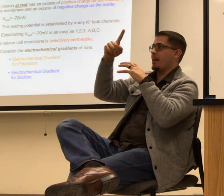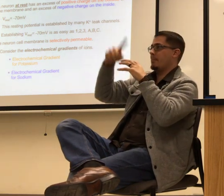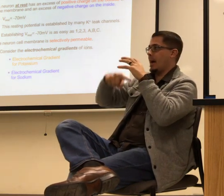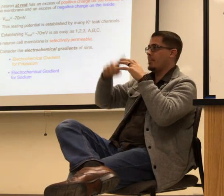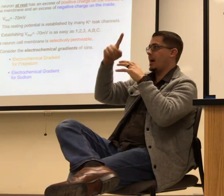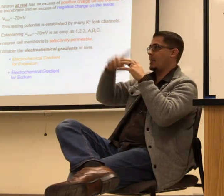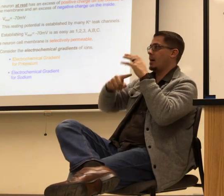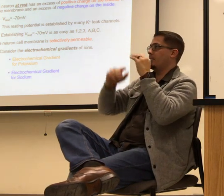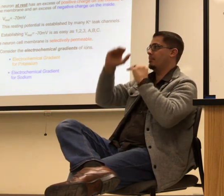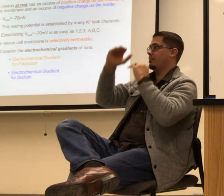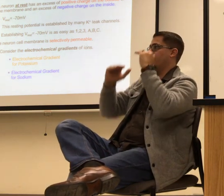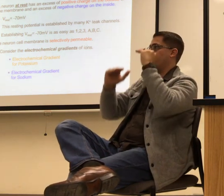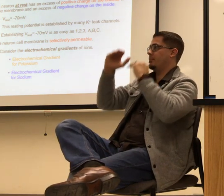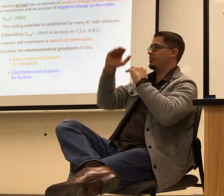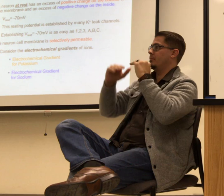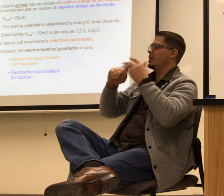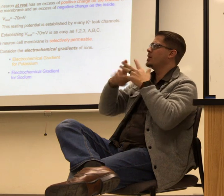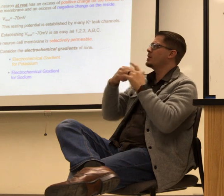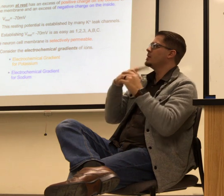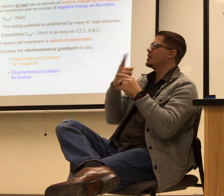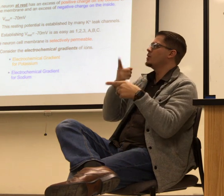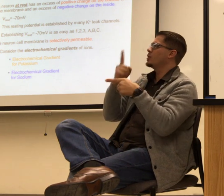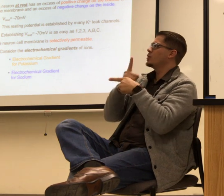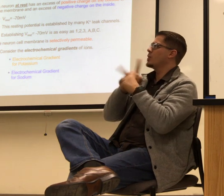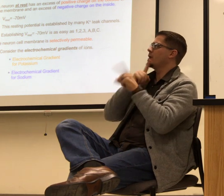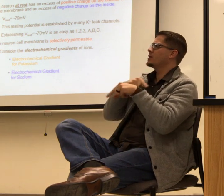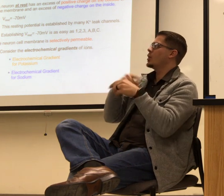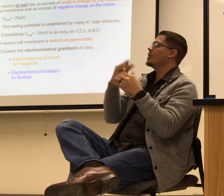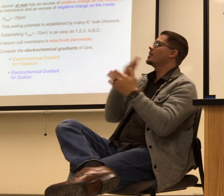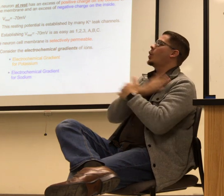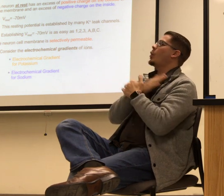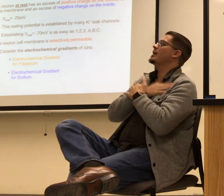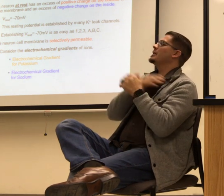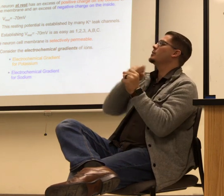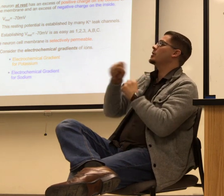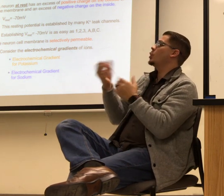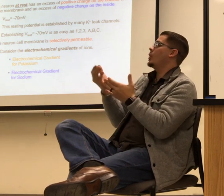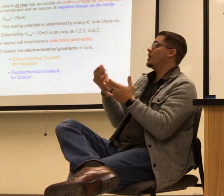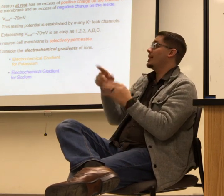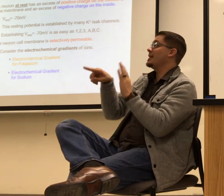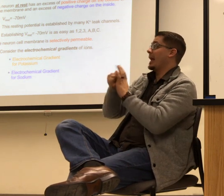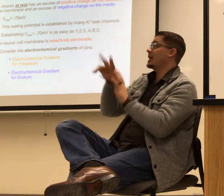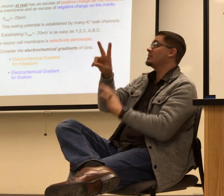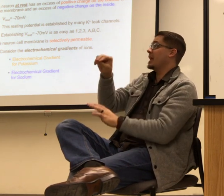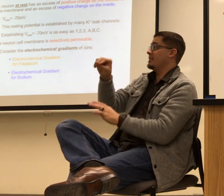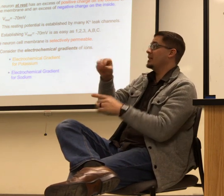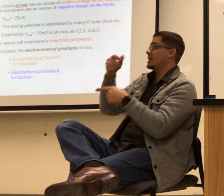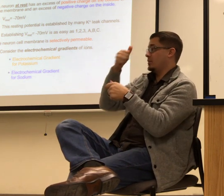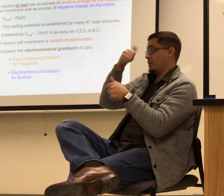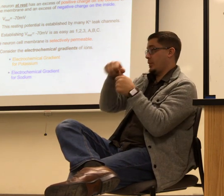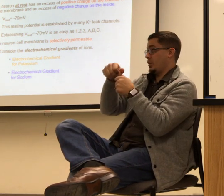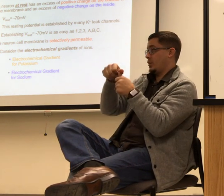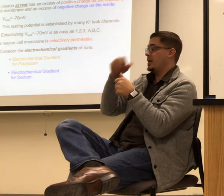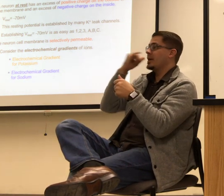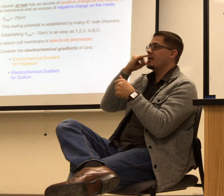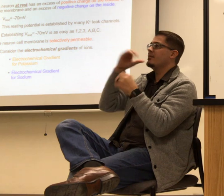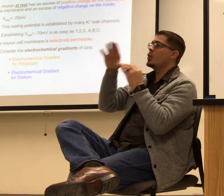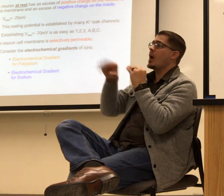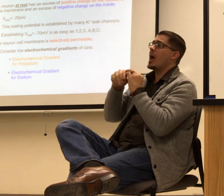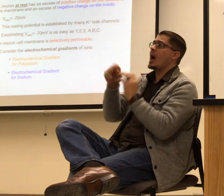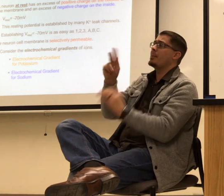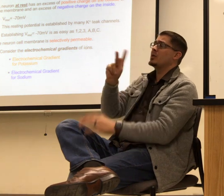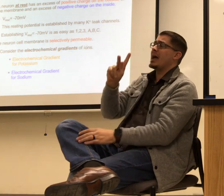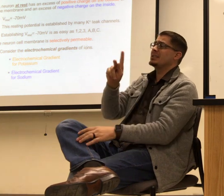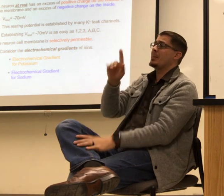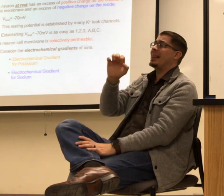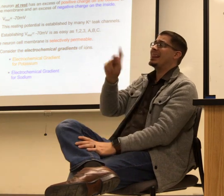I started off by telling you the correct answer. What's the resting membrane potential? Negative 70. If you add potassium